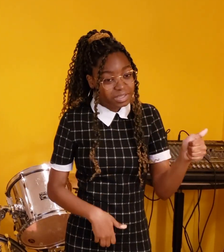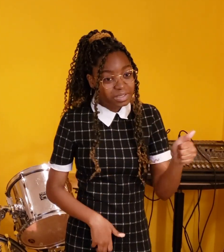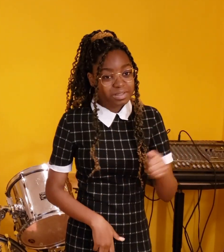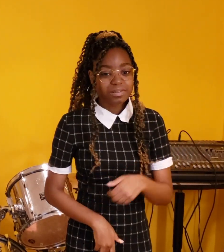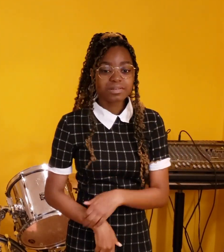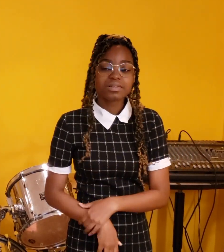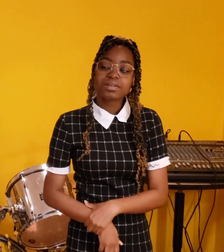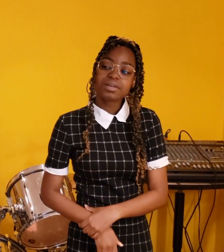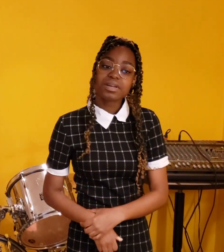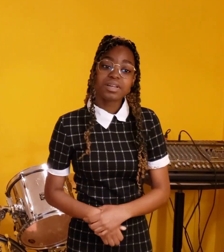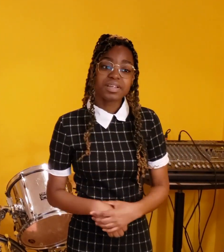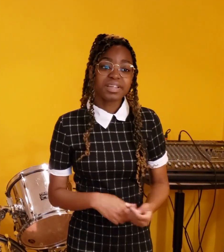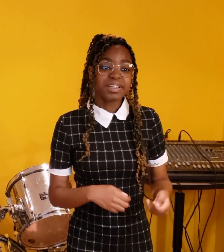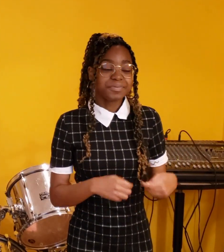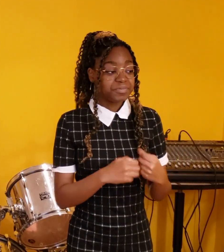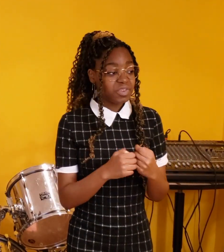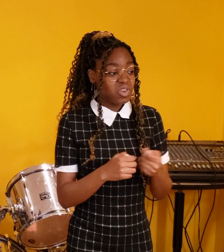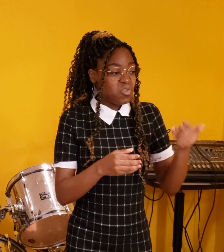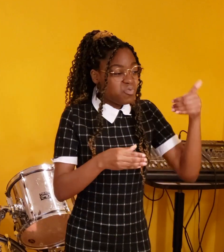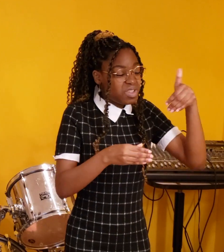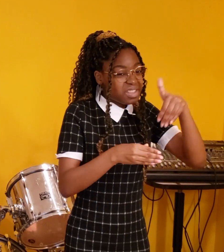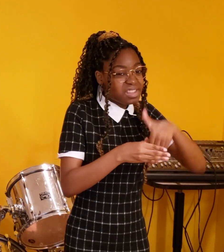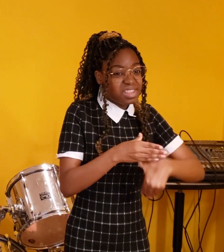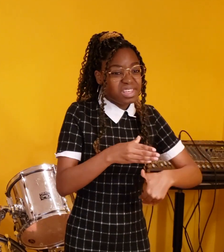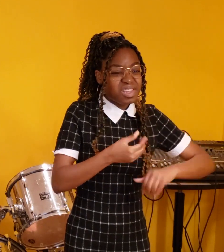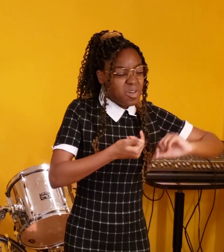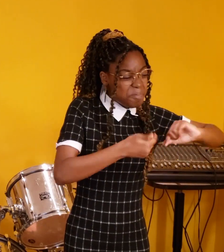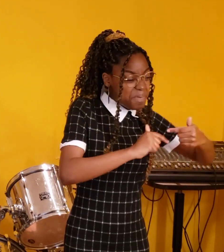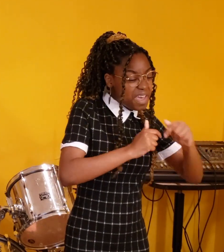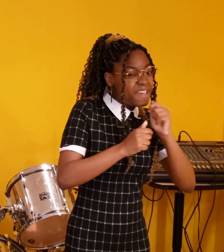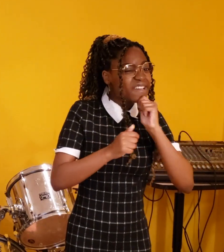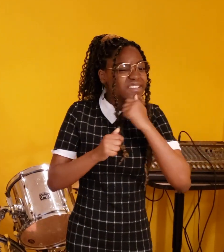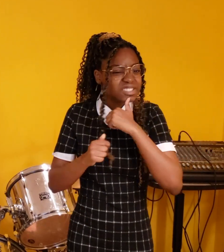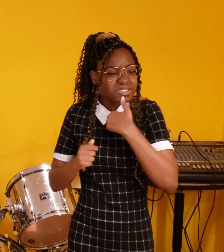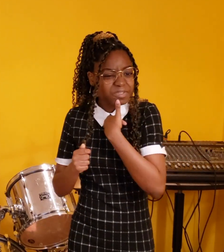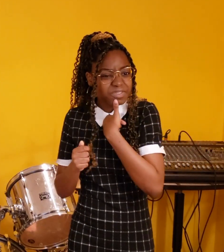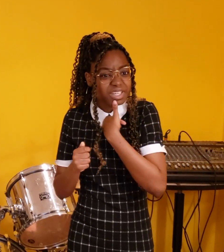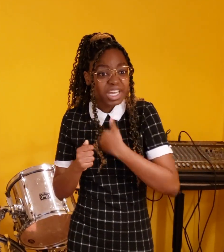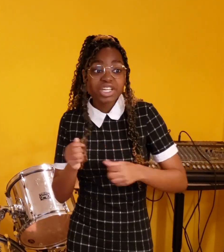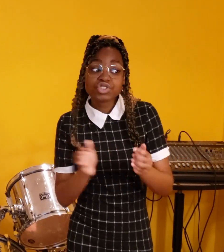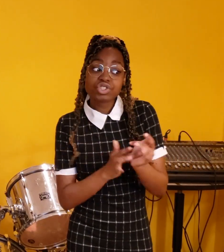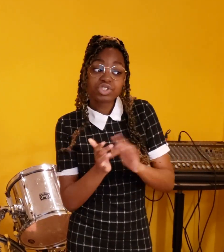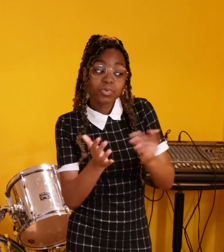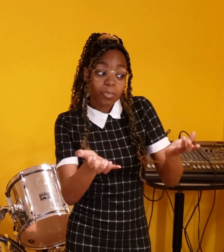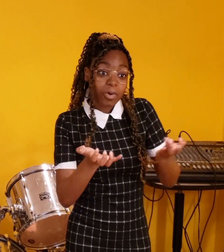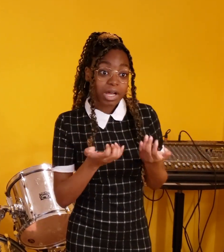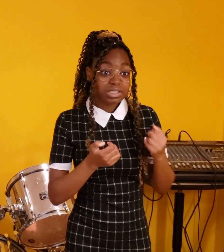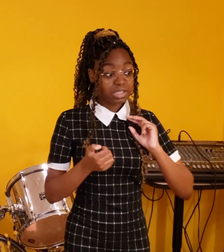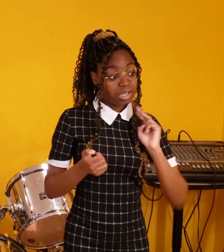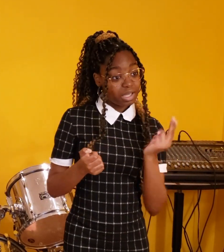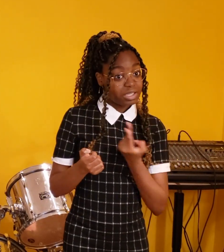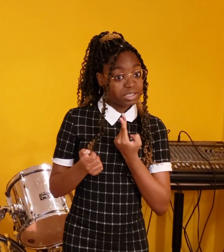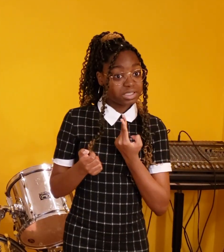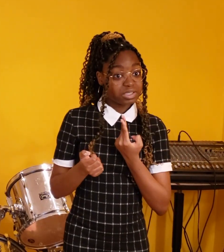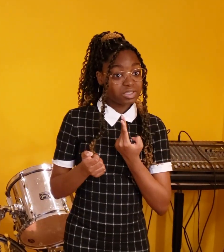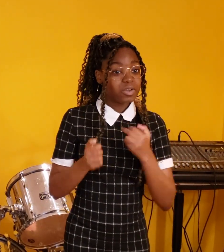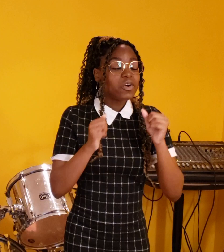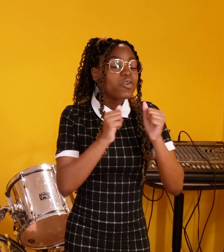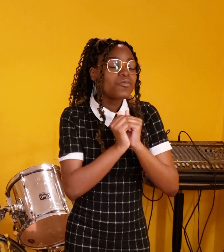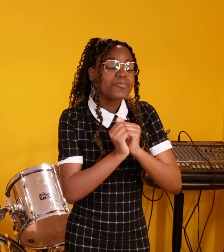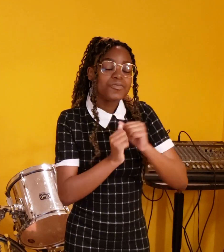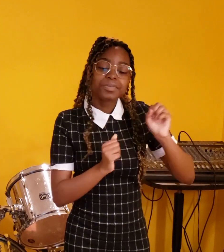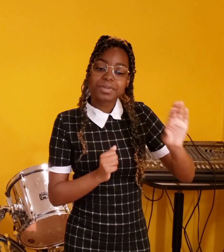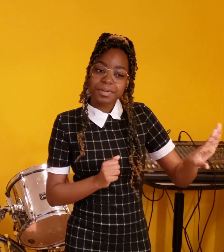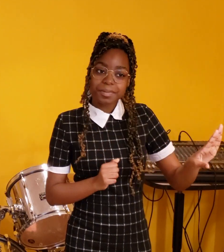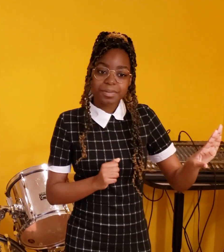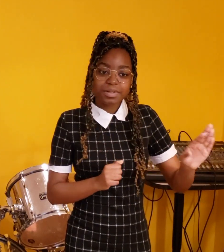even if he's going through pain and suffering and tough times, he wants us to be with him. But most importantly, when Jesus prayed his prayer, what